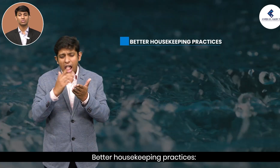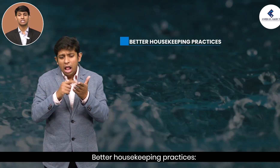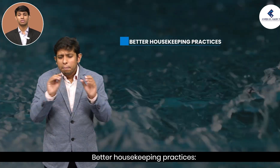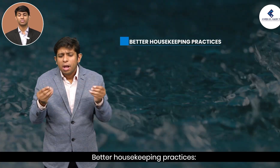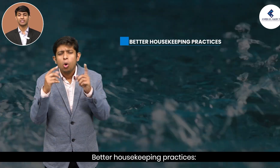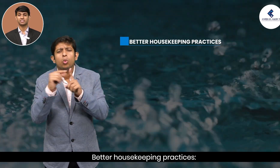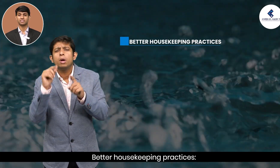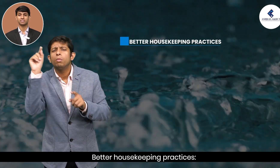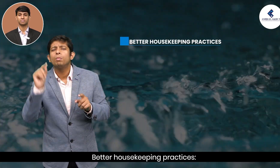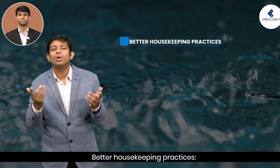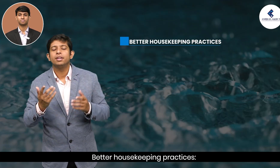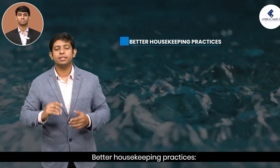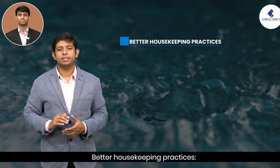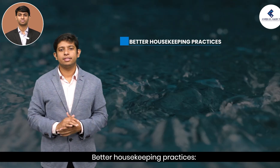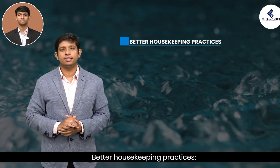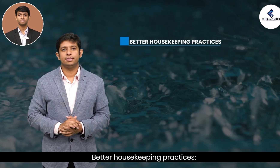Better housekeeping practices.